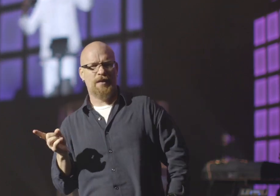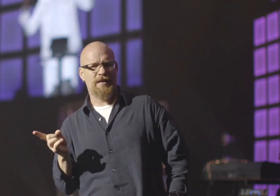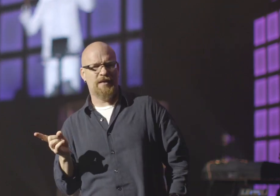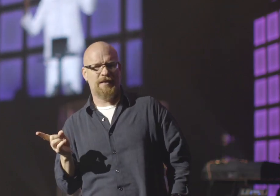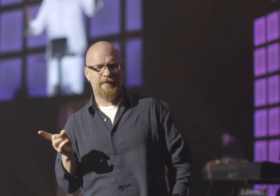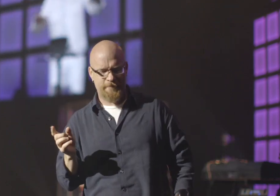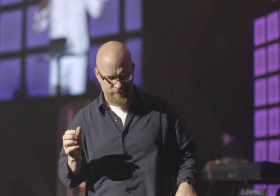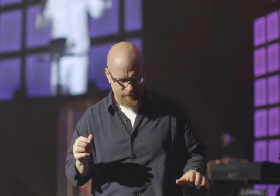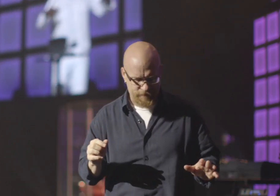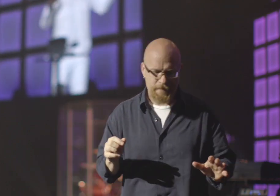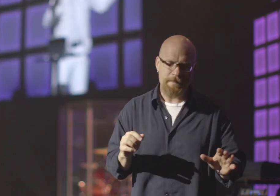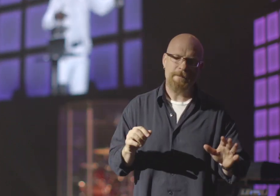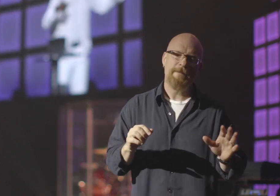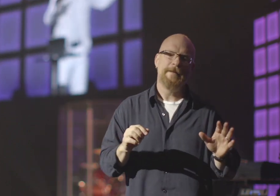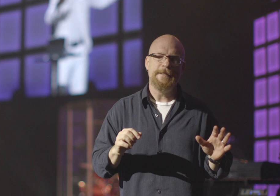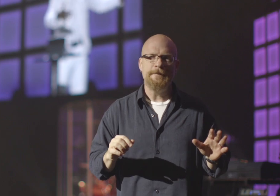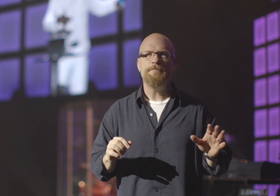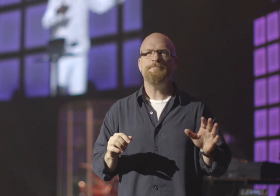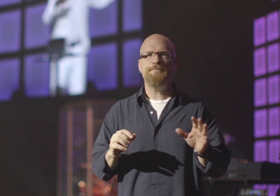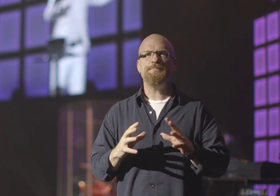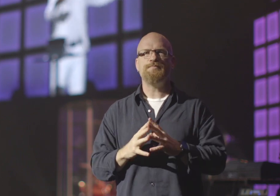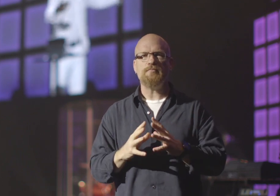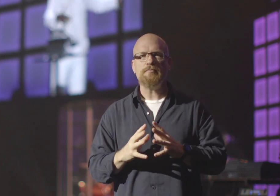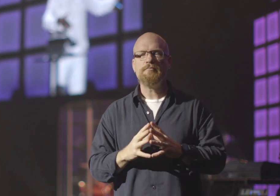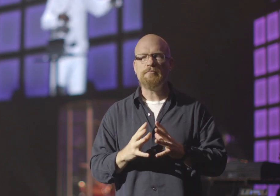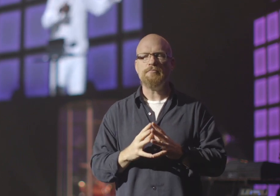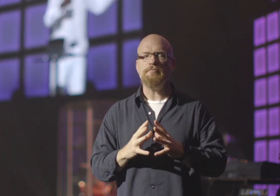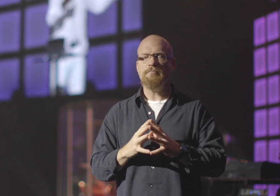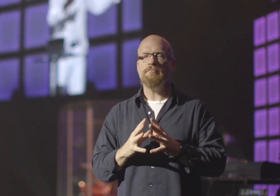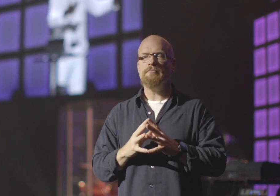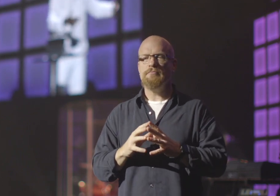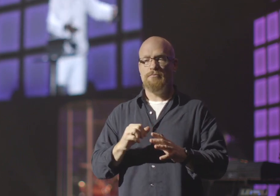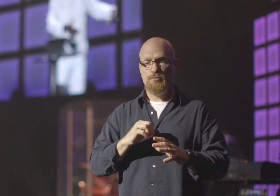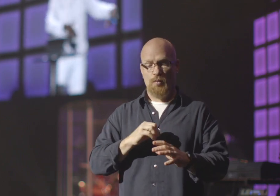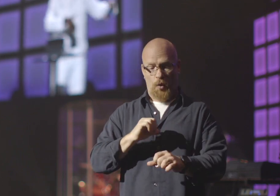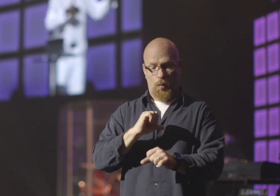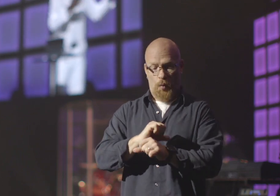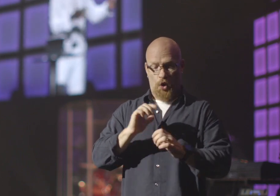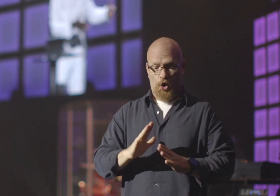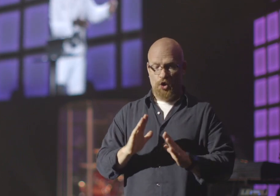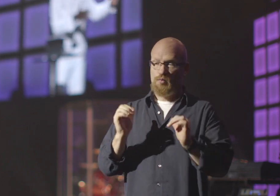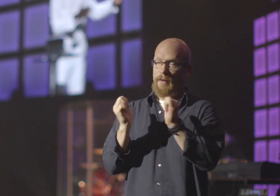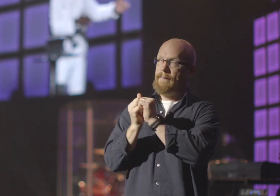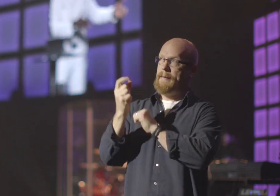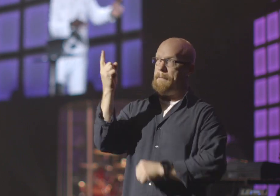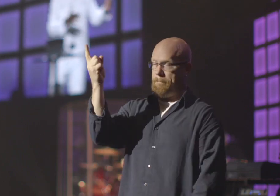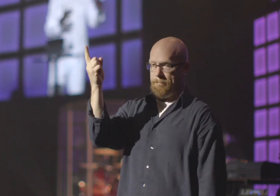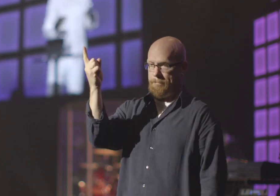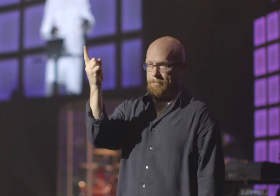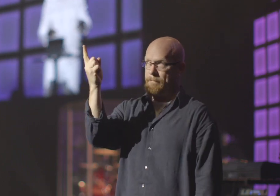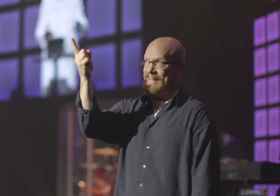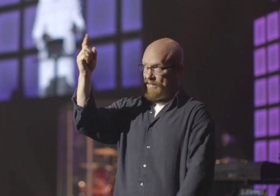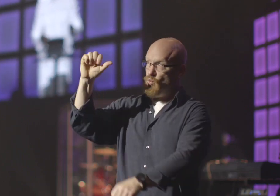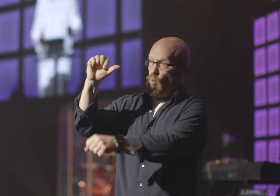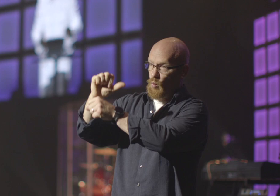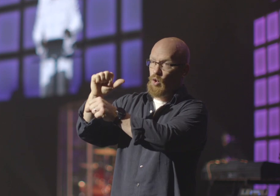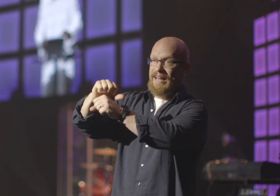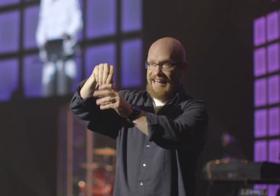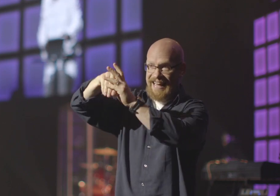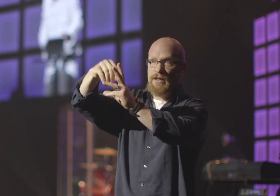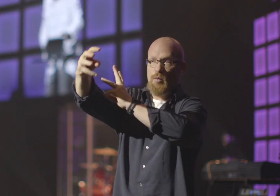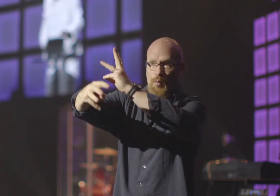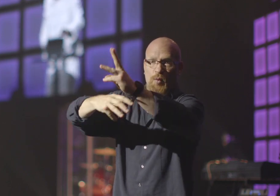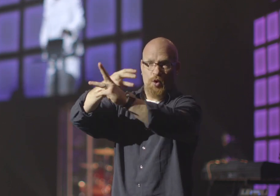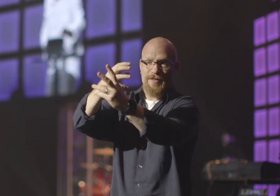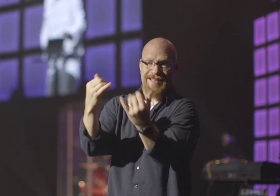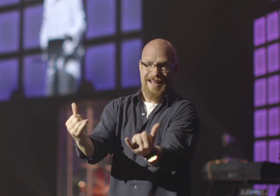our faith because we are workers together with God. So God is doing something here in this earth realm. He's privileging you and I to assist